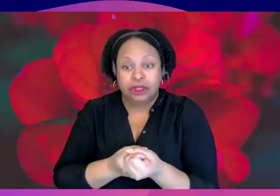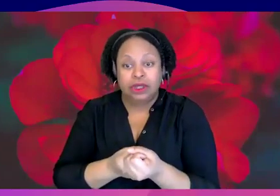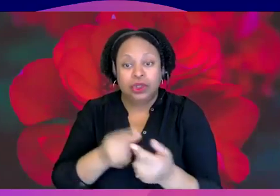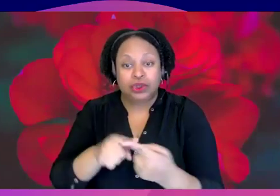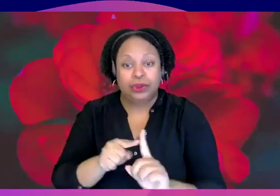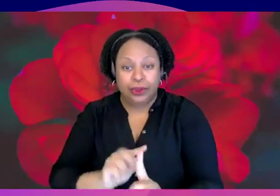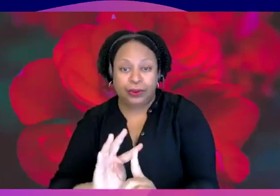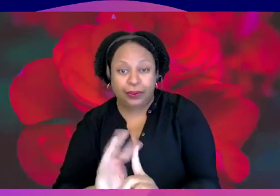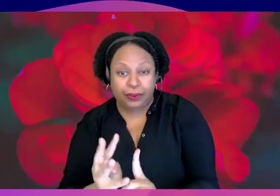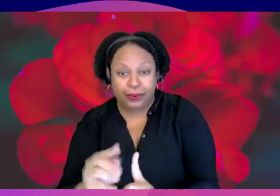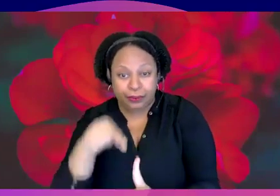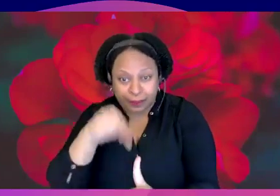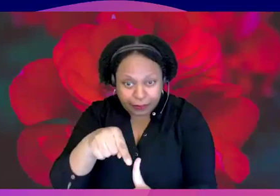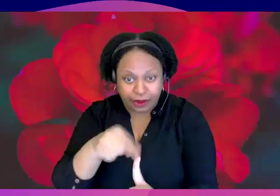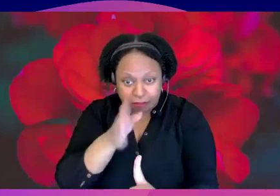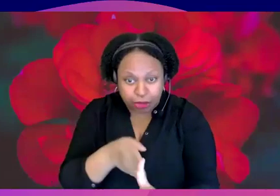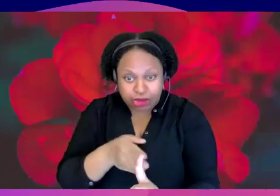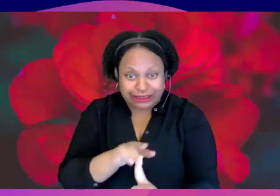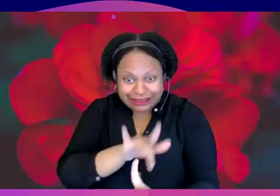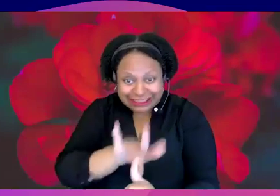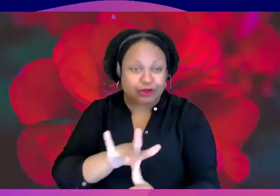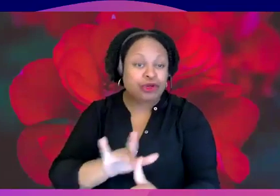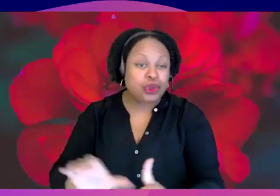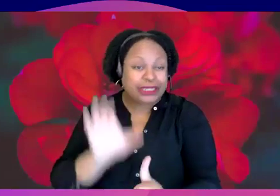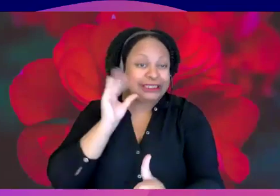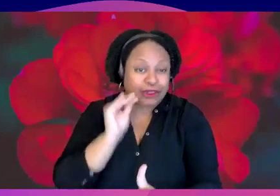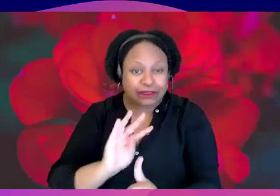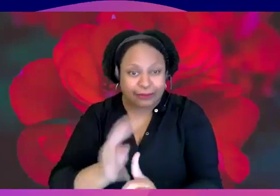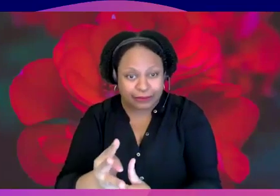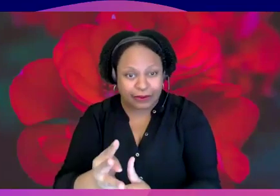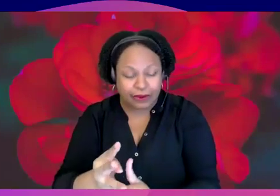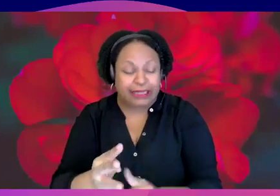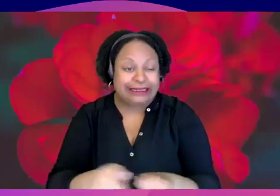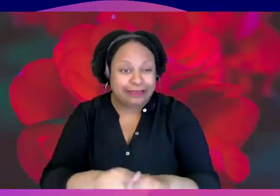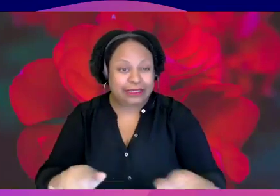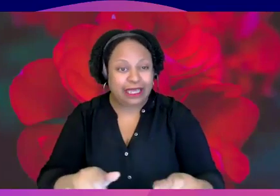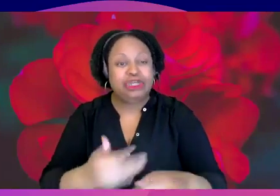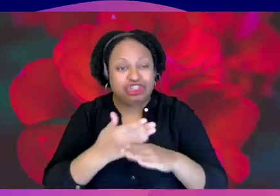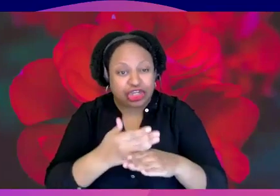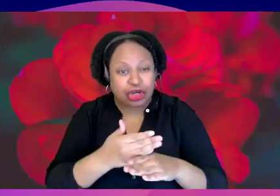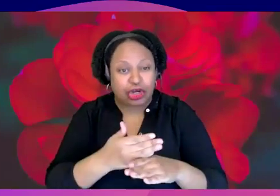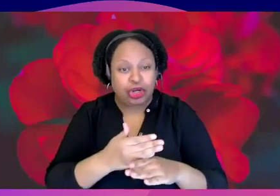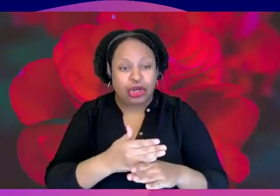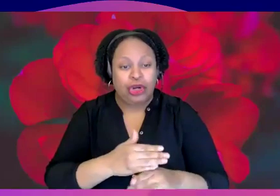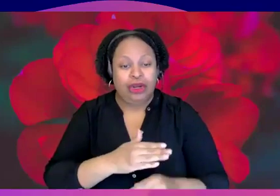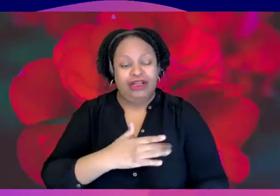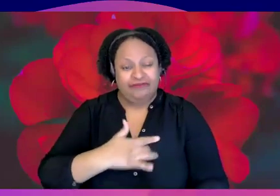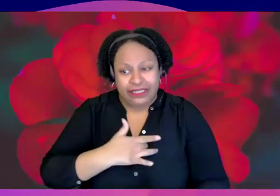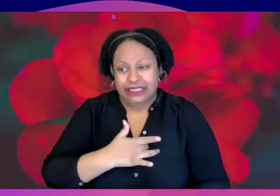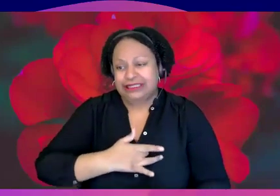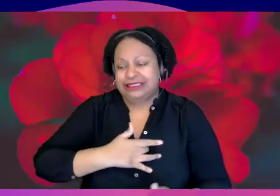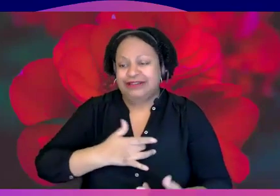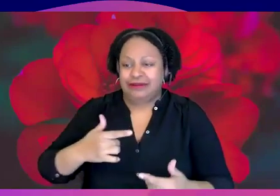smaller circles or to the person at the center of the crisis, while sharing your own feelings of upset or frustration